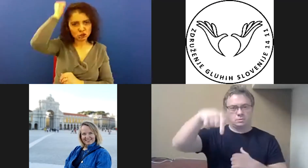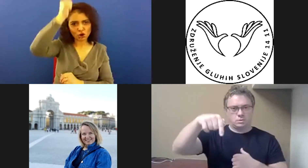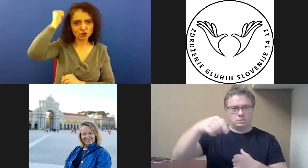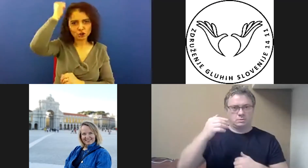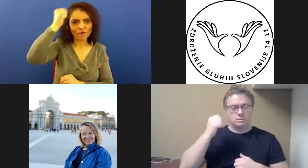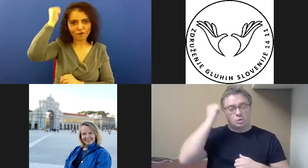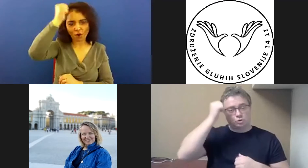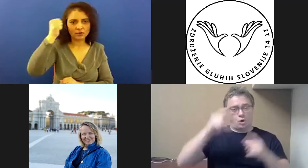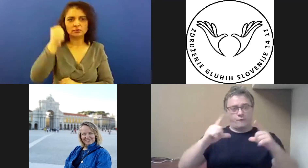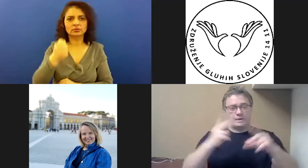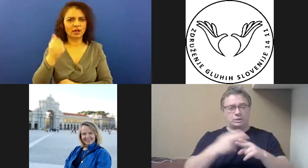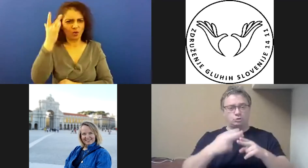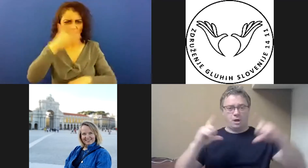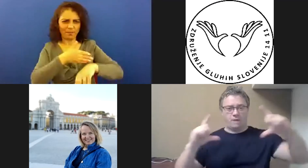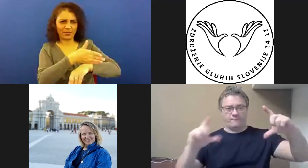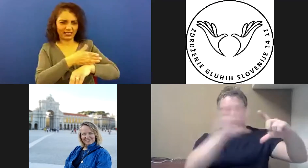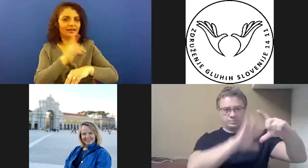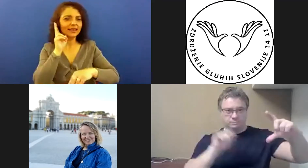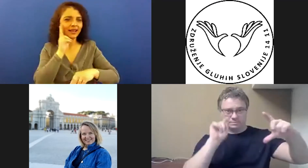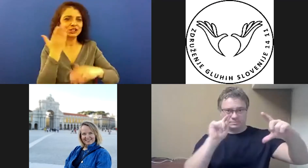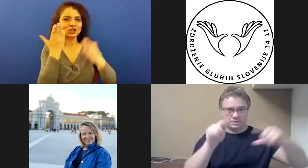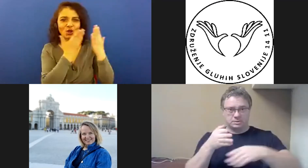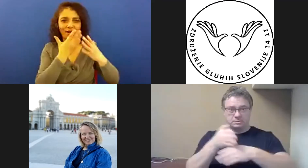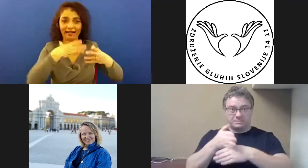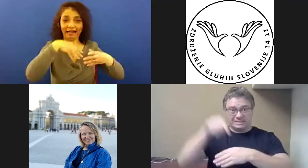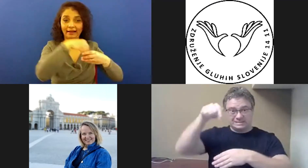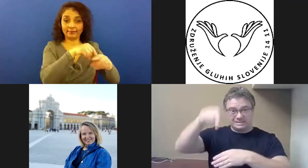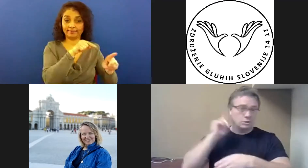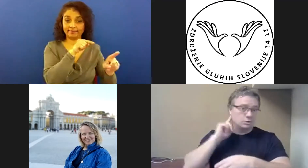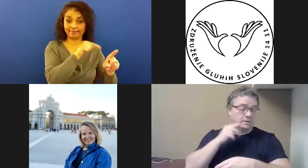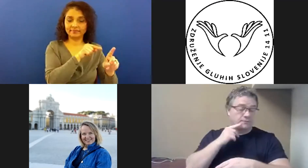My parents lived in Preja, a town in Kosovo.